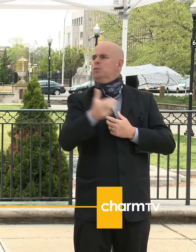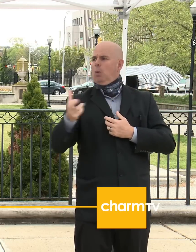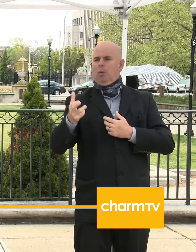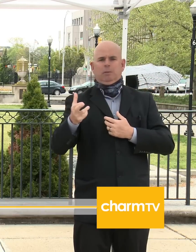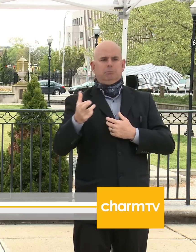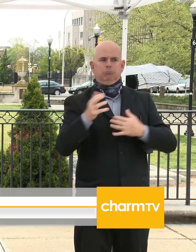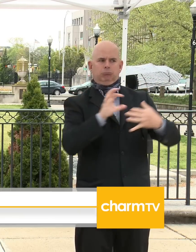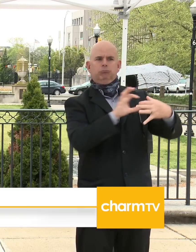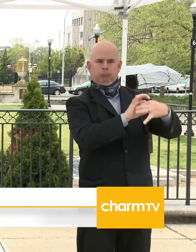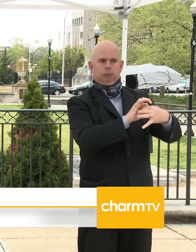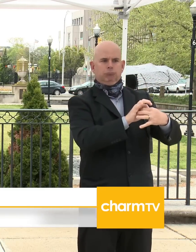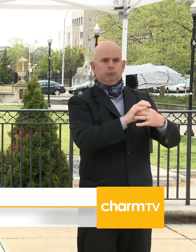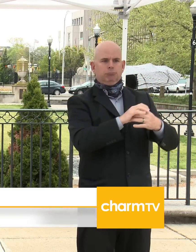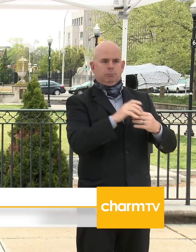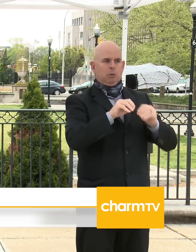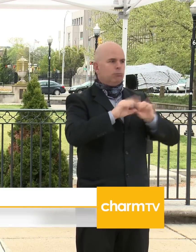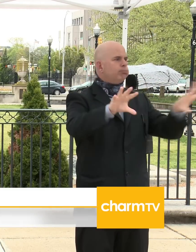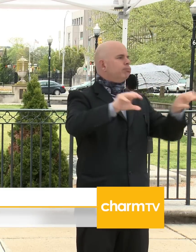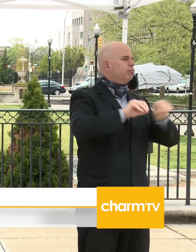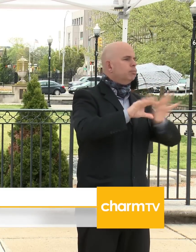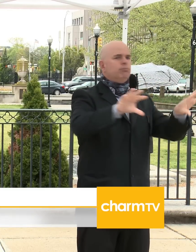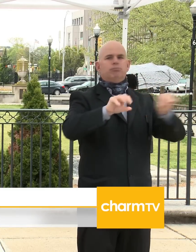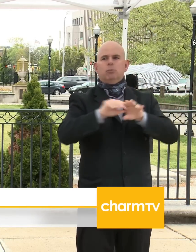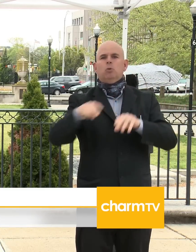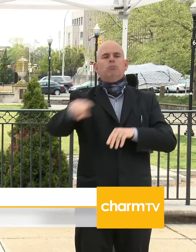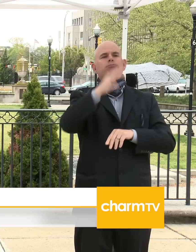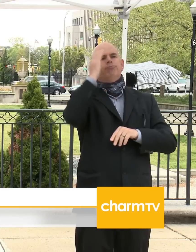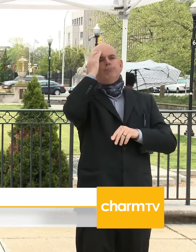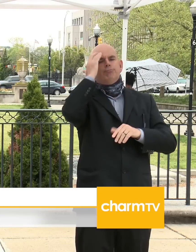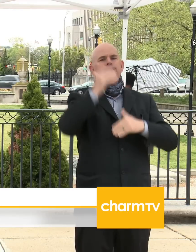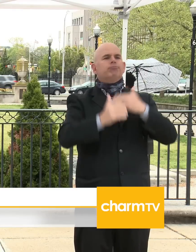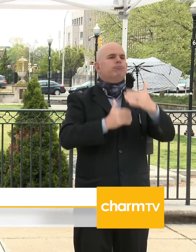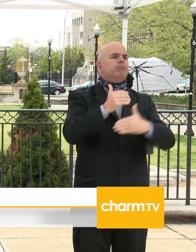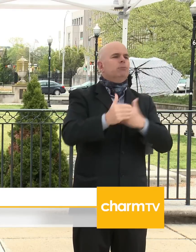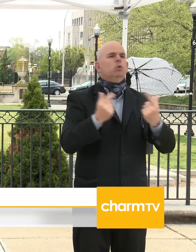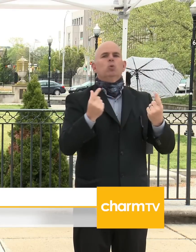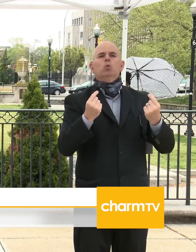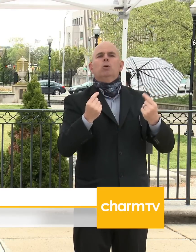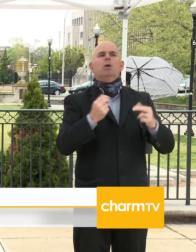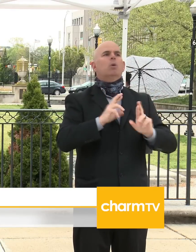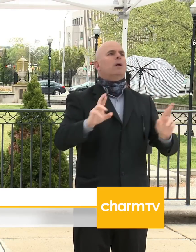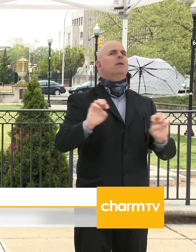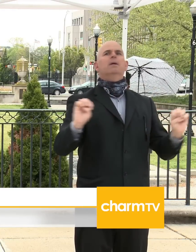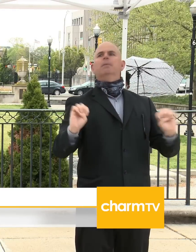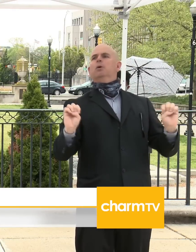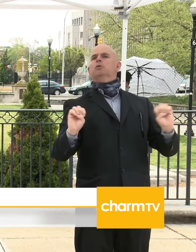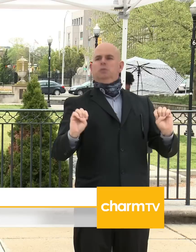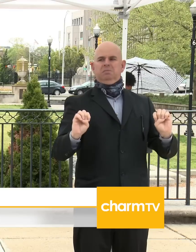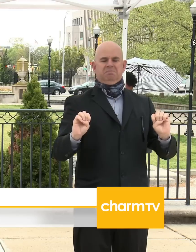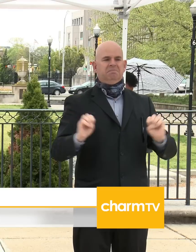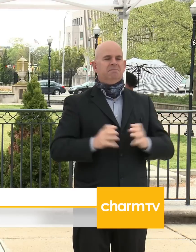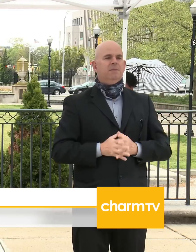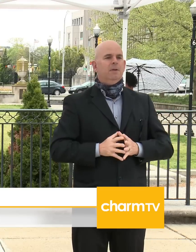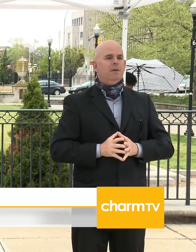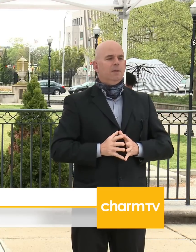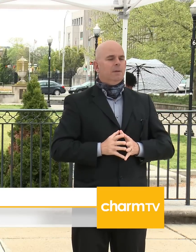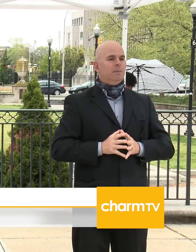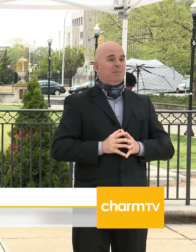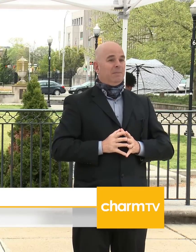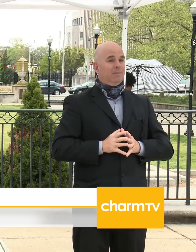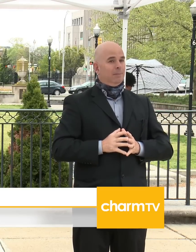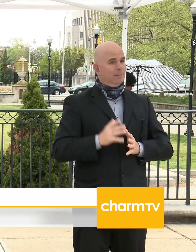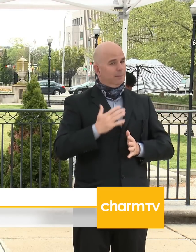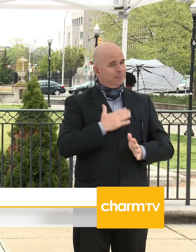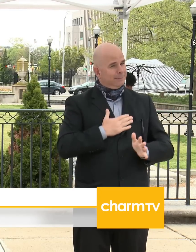as we progress through this public health emergency. I want to remind residents that they are encouraged to call their doctor